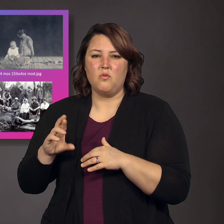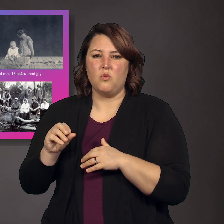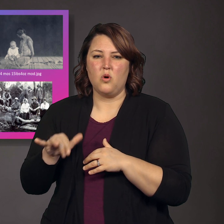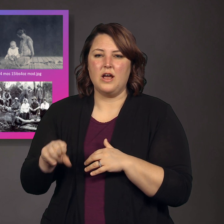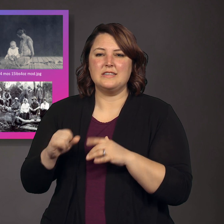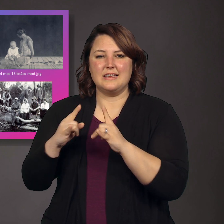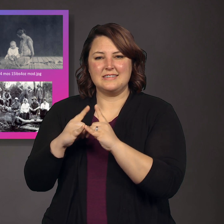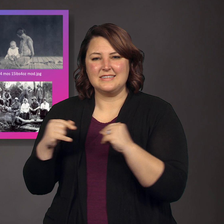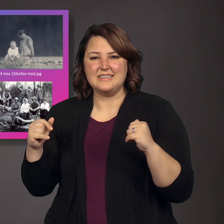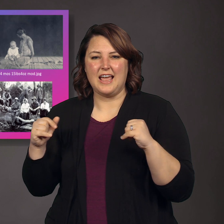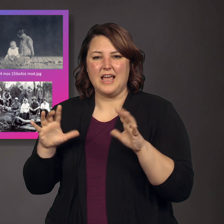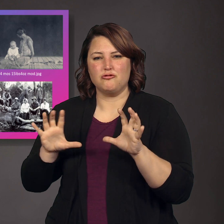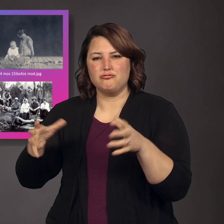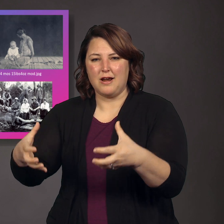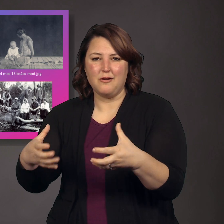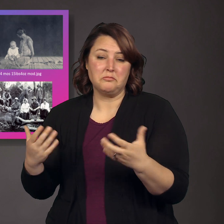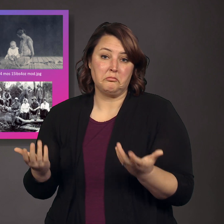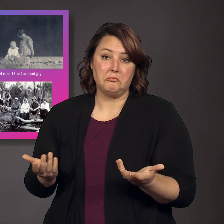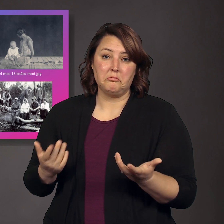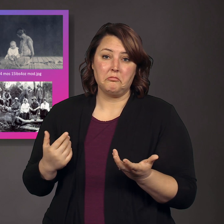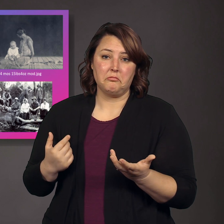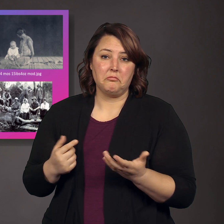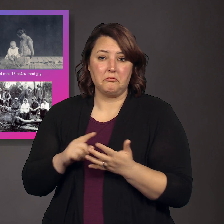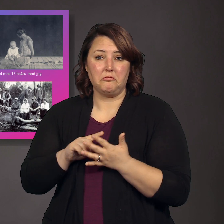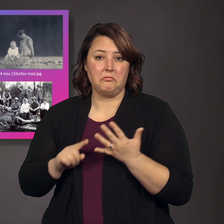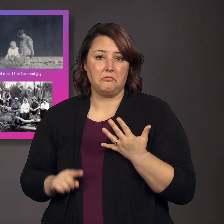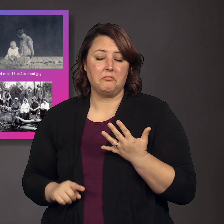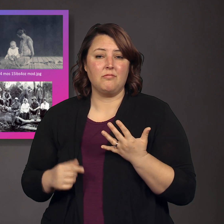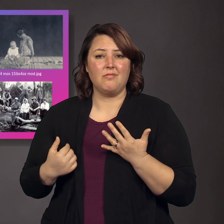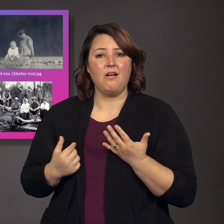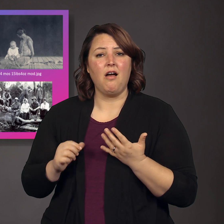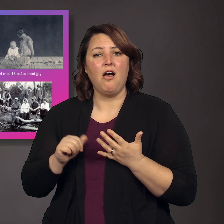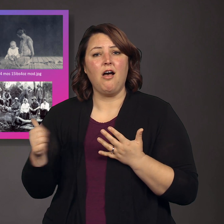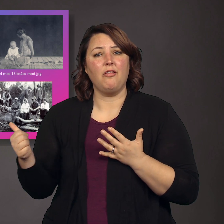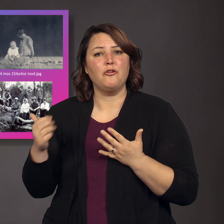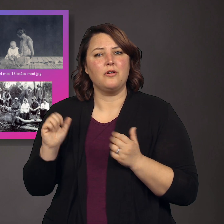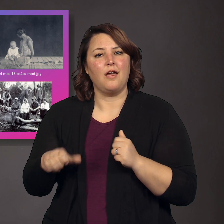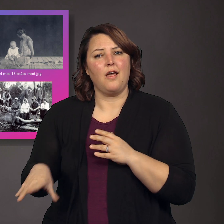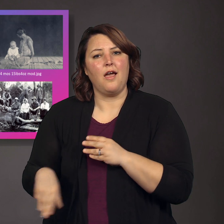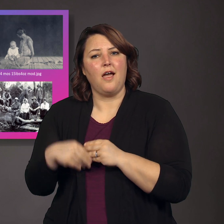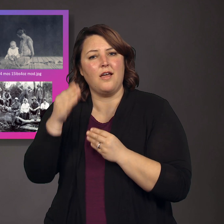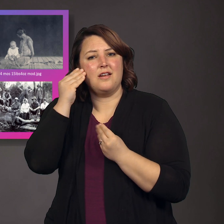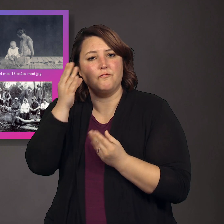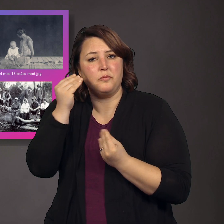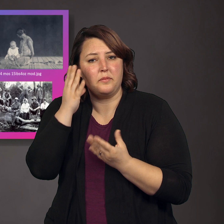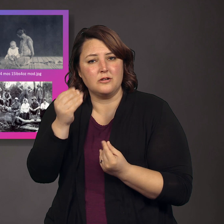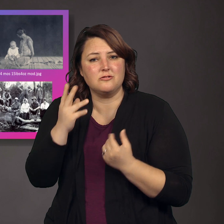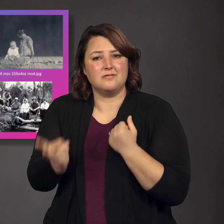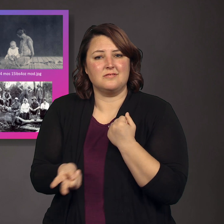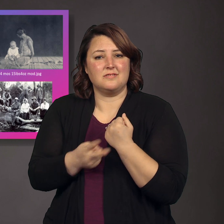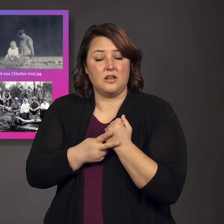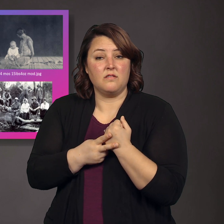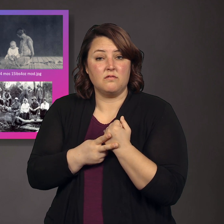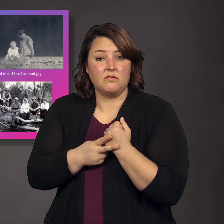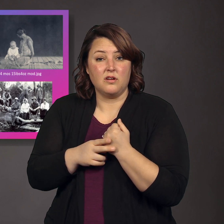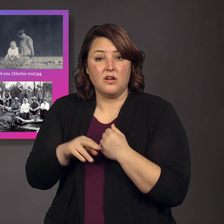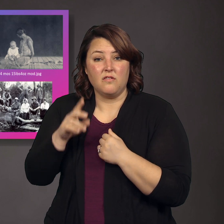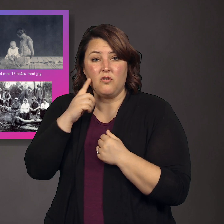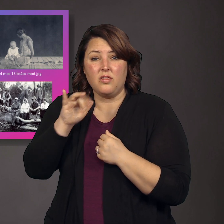mod. There are other ways that I can add information to say, for example, that Roy's Tent Crowd was